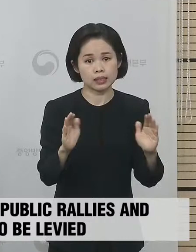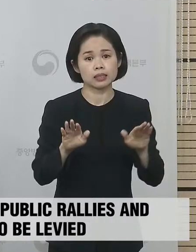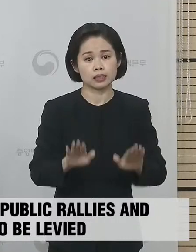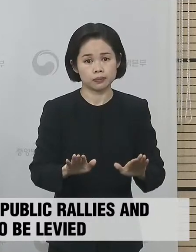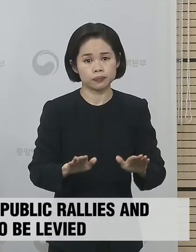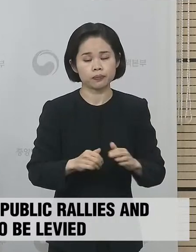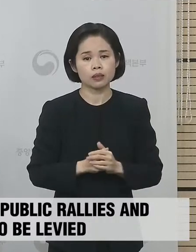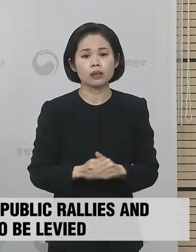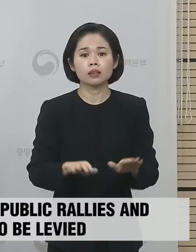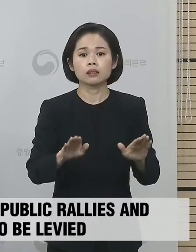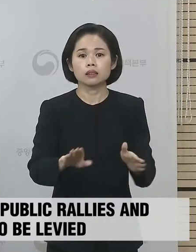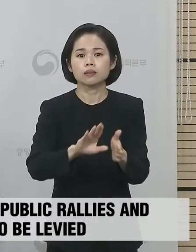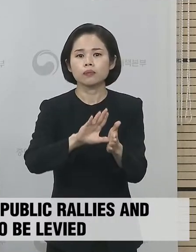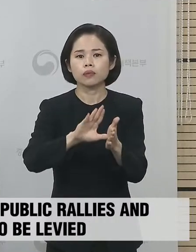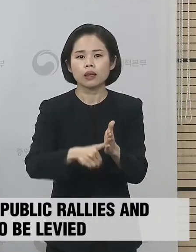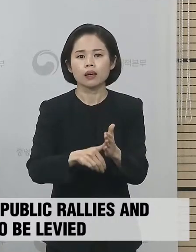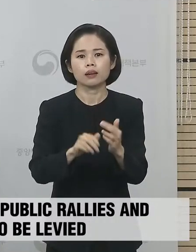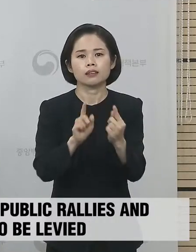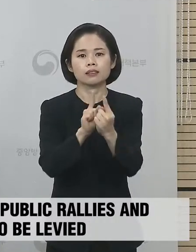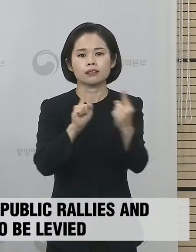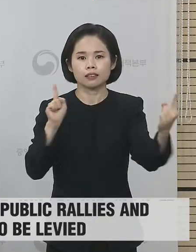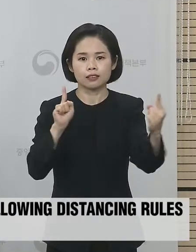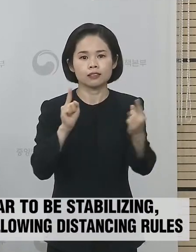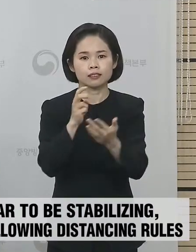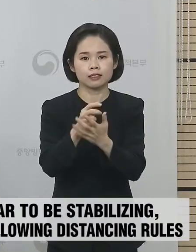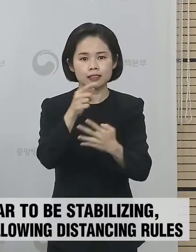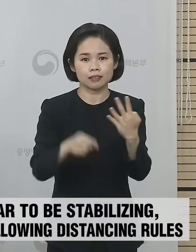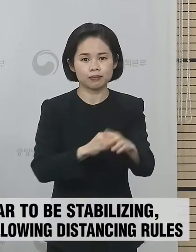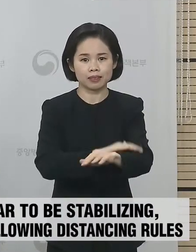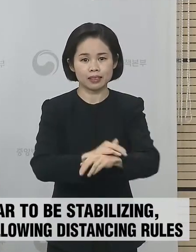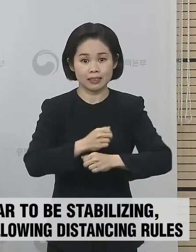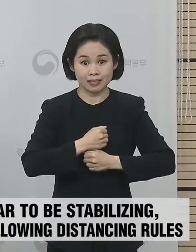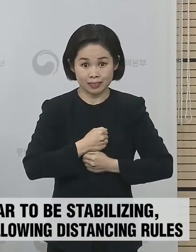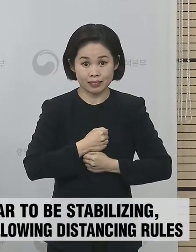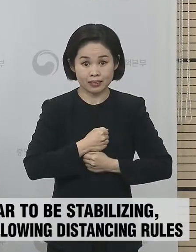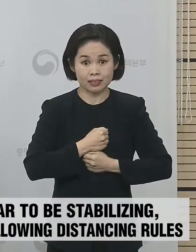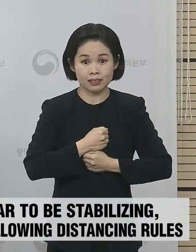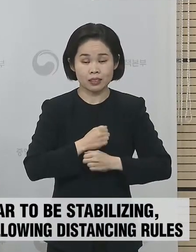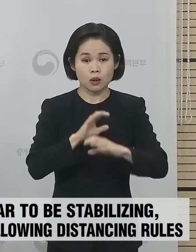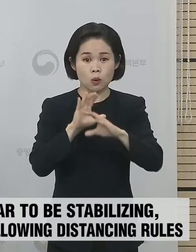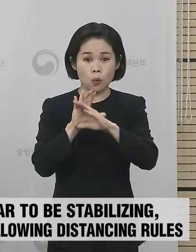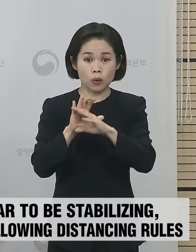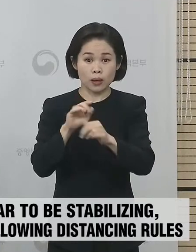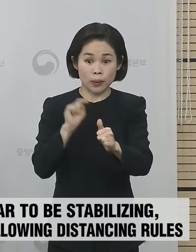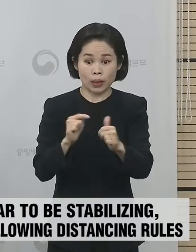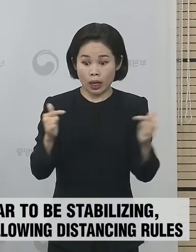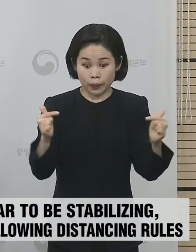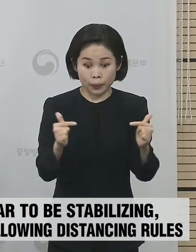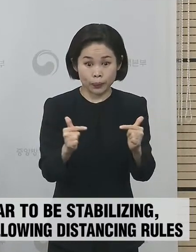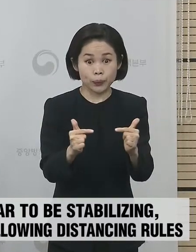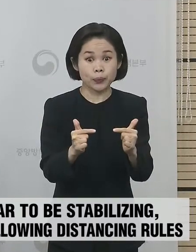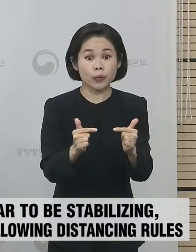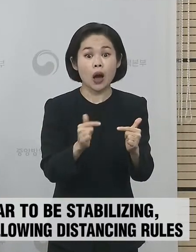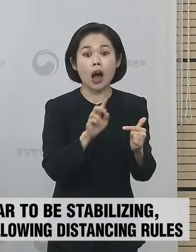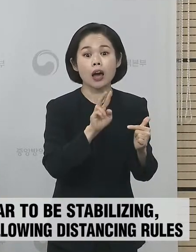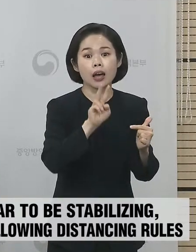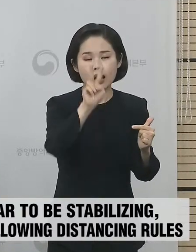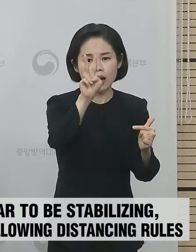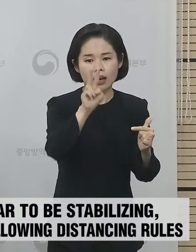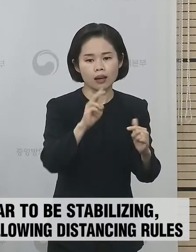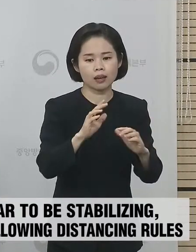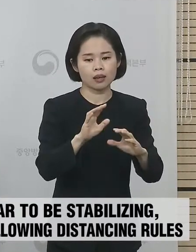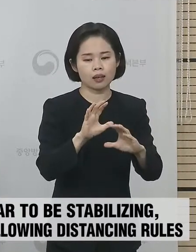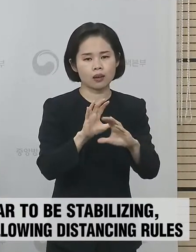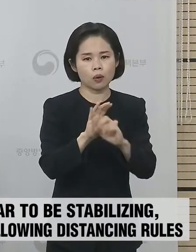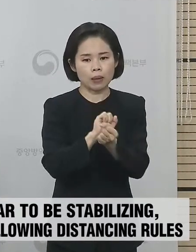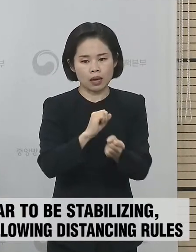through another phase in our battle against the COVID-19. And at this certain point of time, it is very important for us to contain the